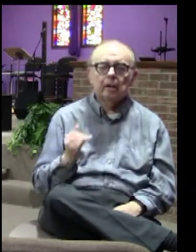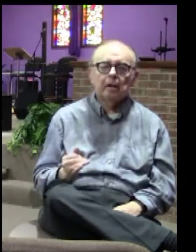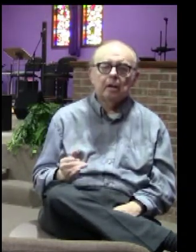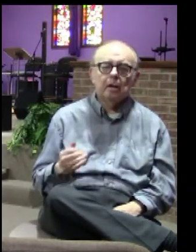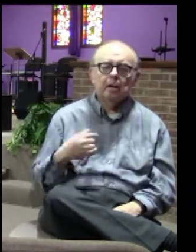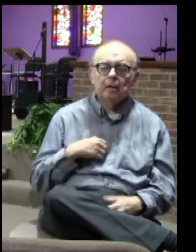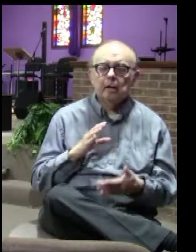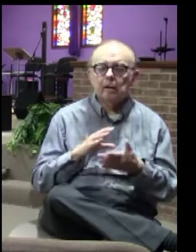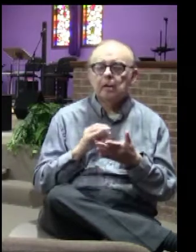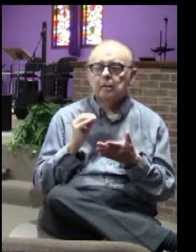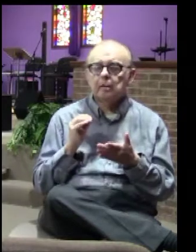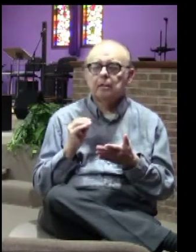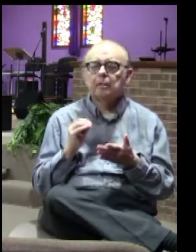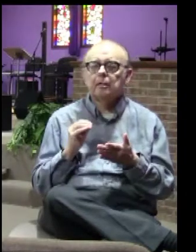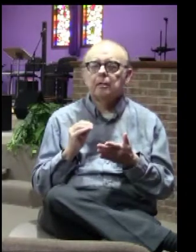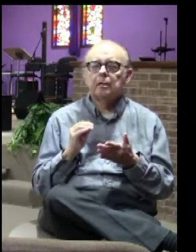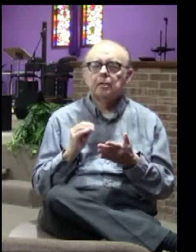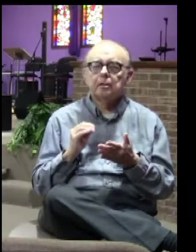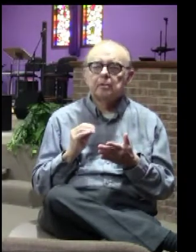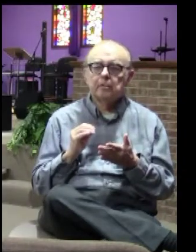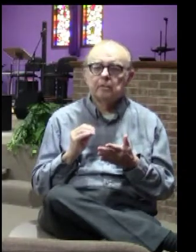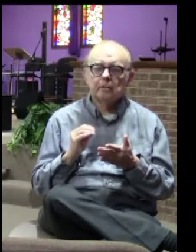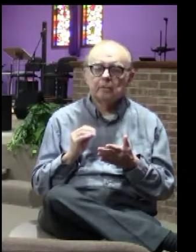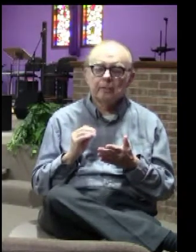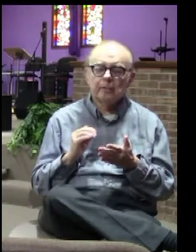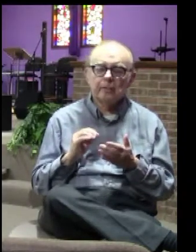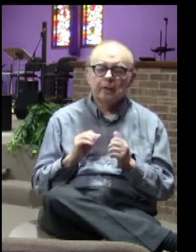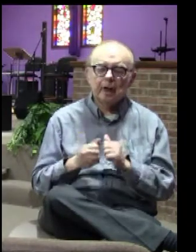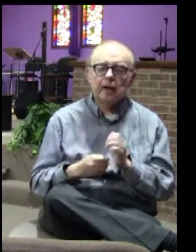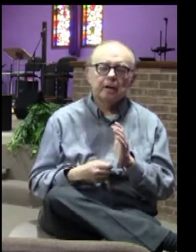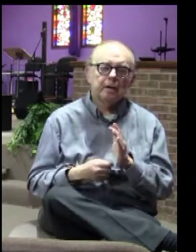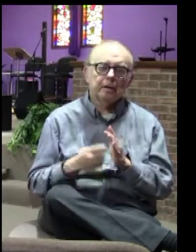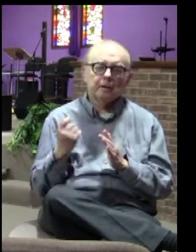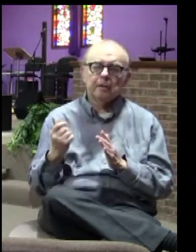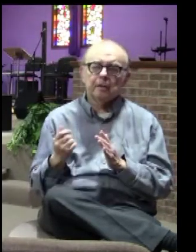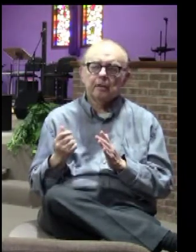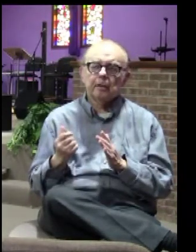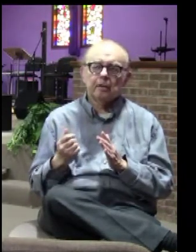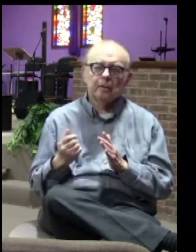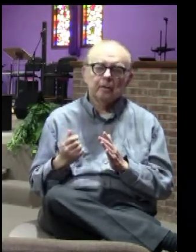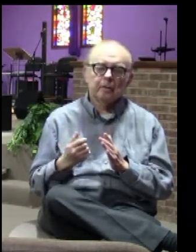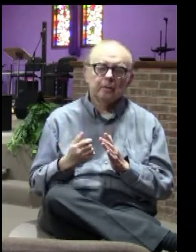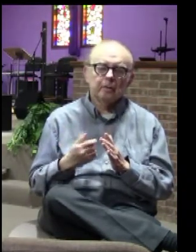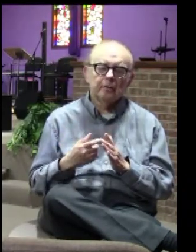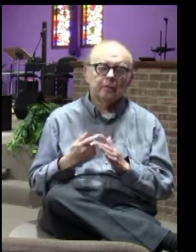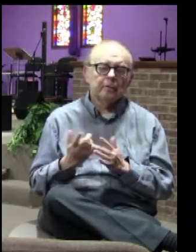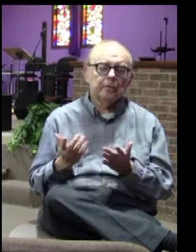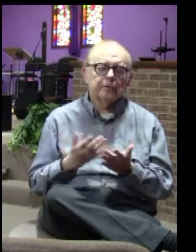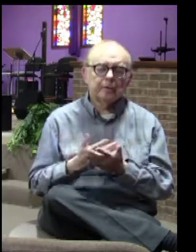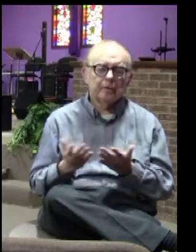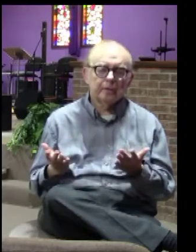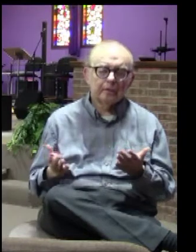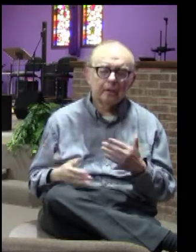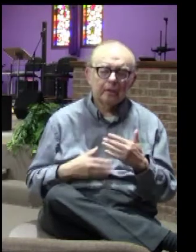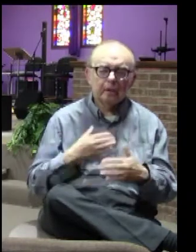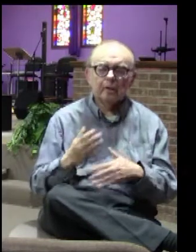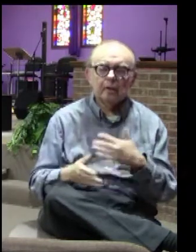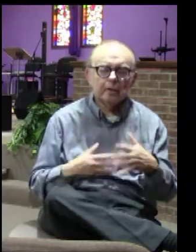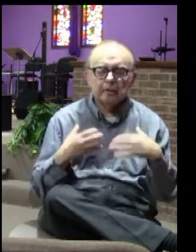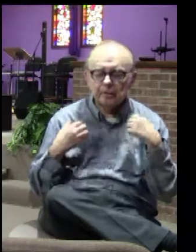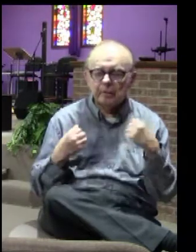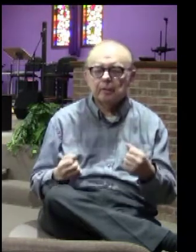Because I've learned how to get rid of that and how to get away from those things and the process of